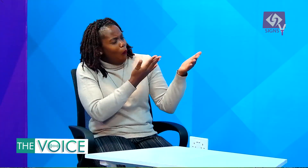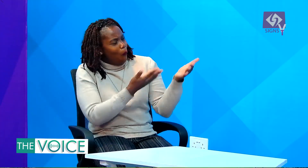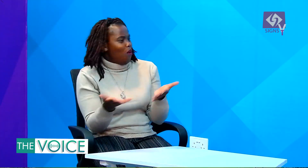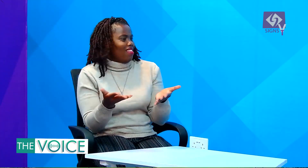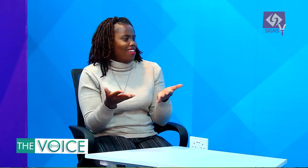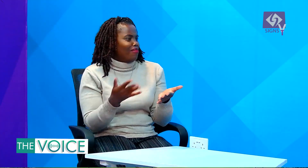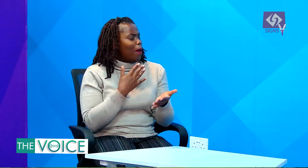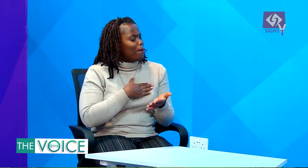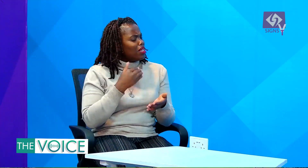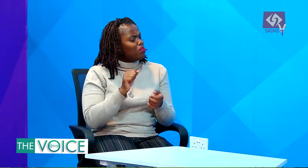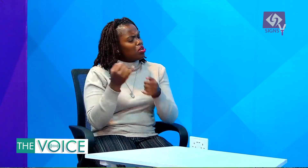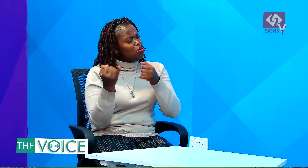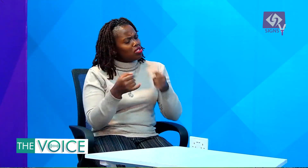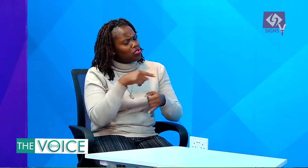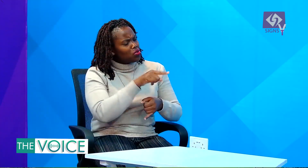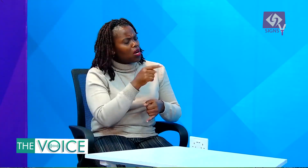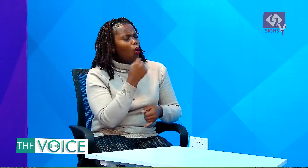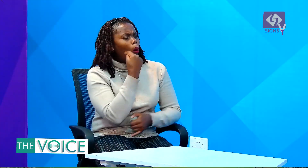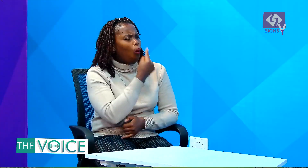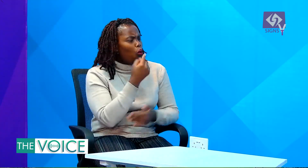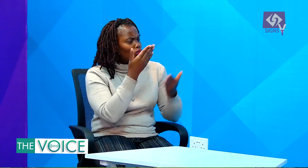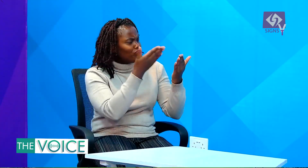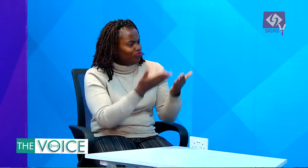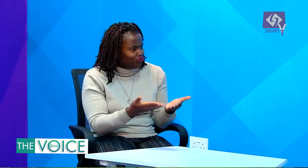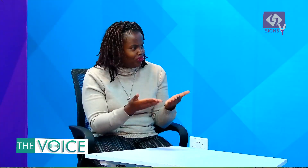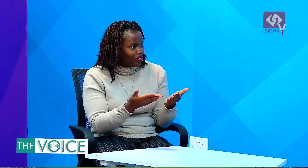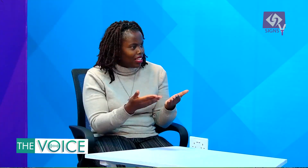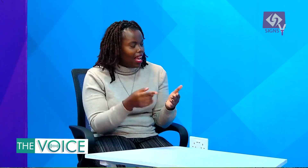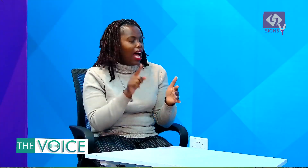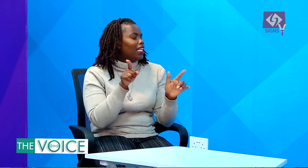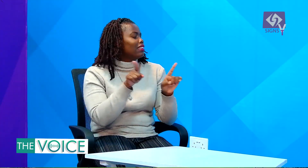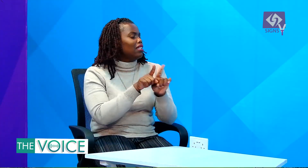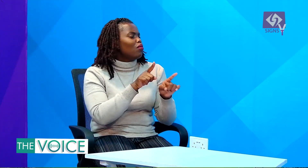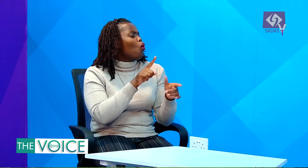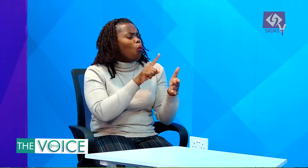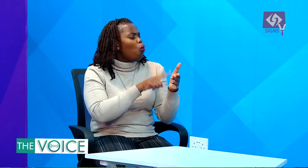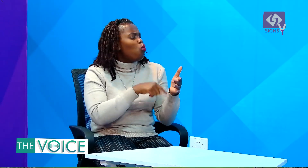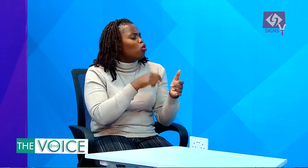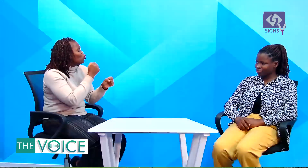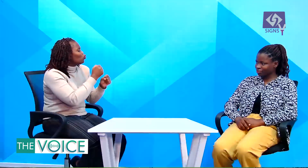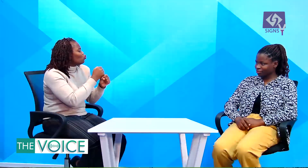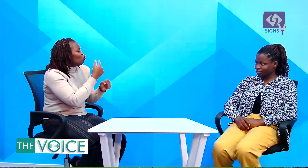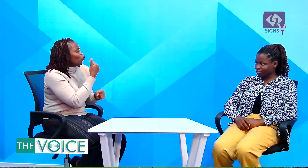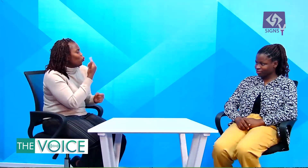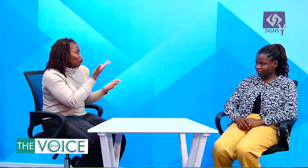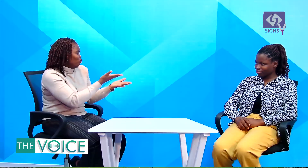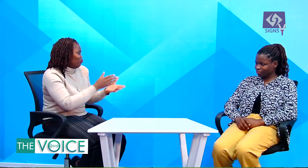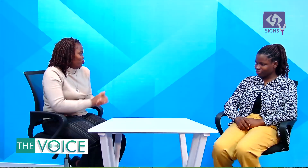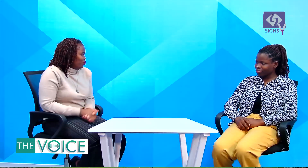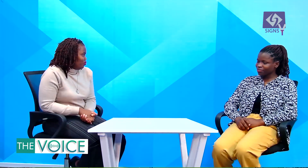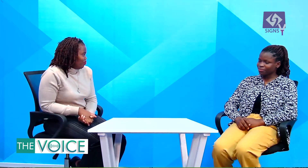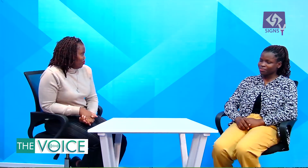introduce yourself and feel welcome? Please tell us more about who you are.